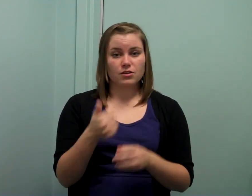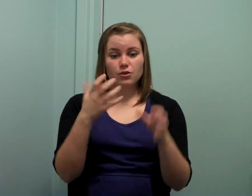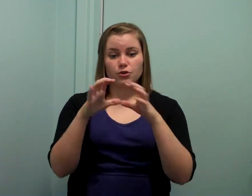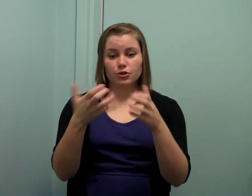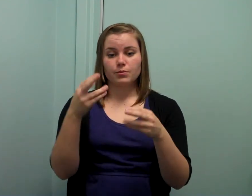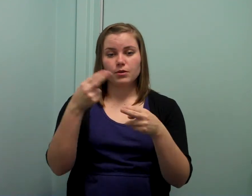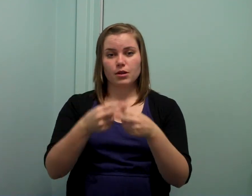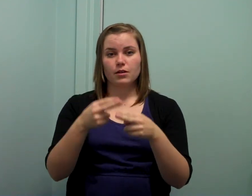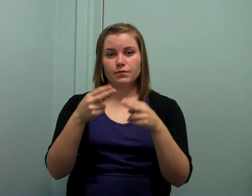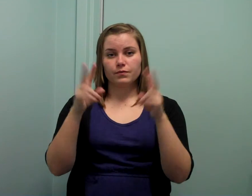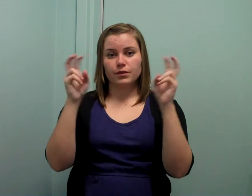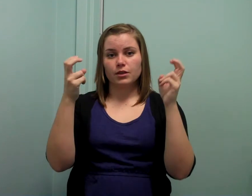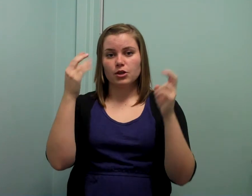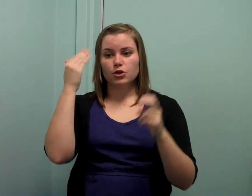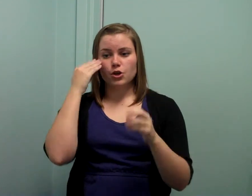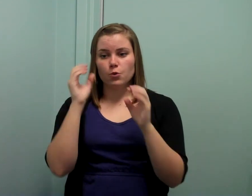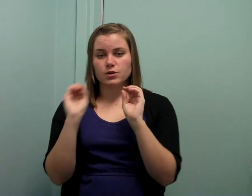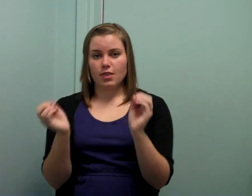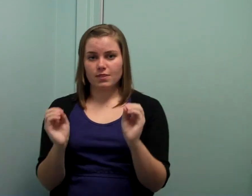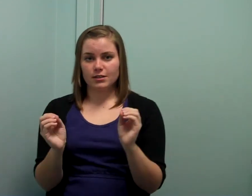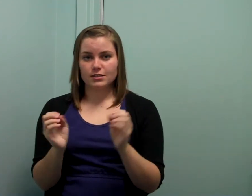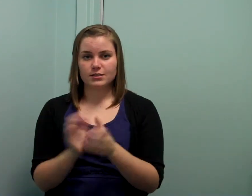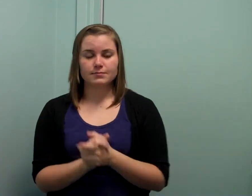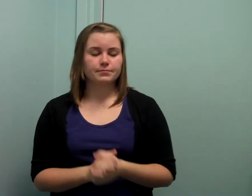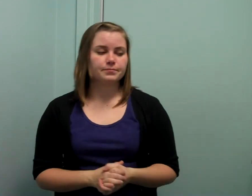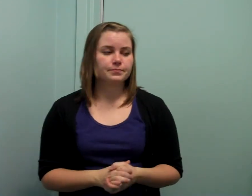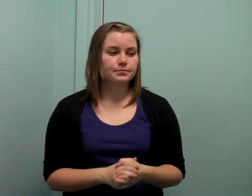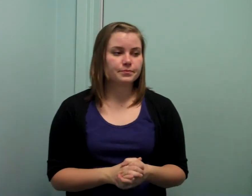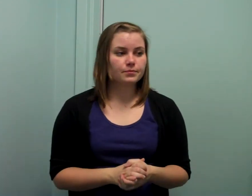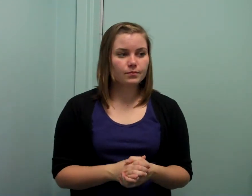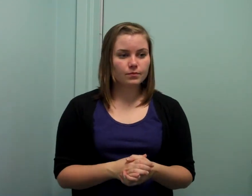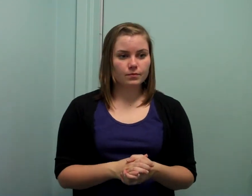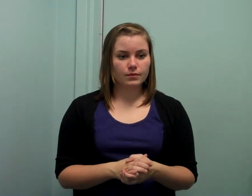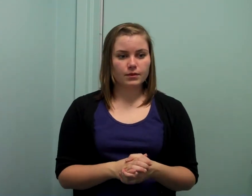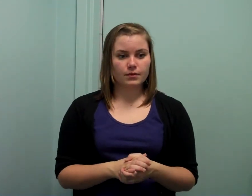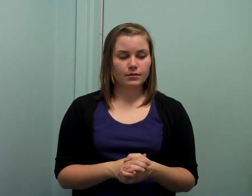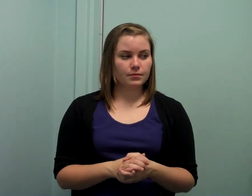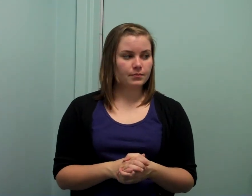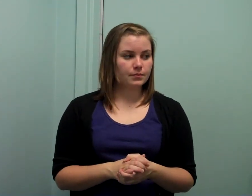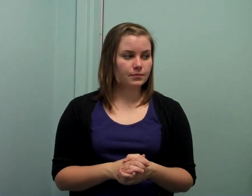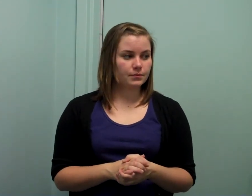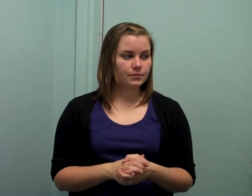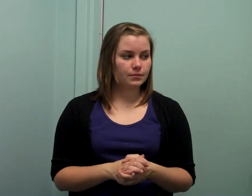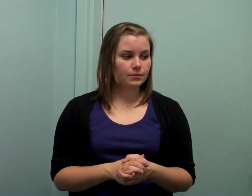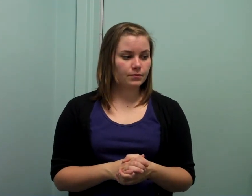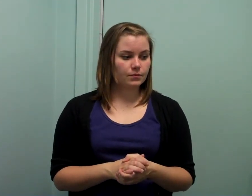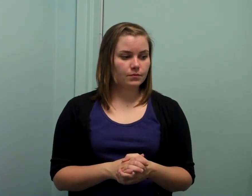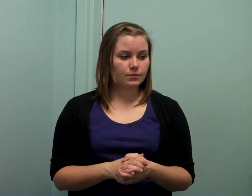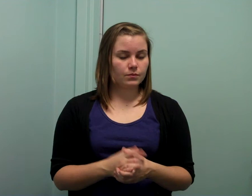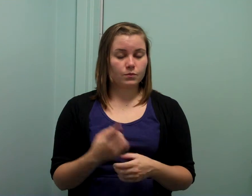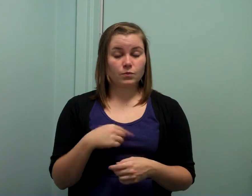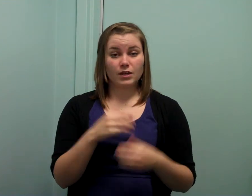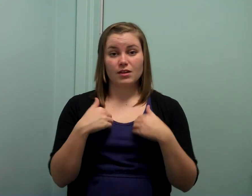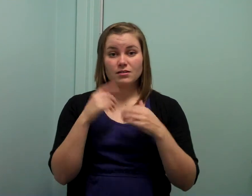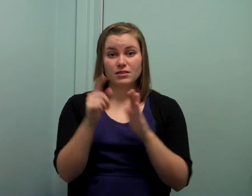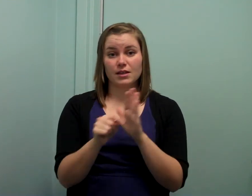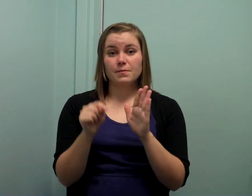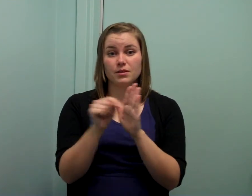Know-Nothings, we went through a period of such suppression, such regulation, that it